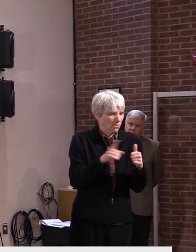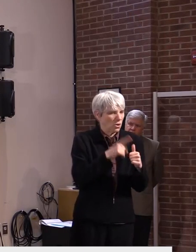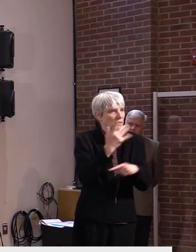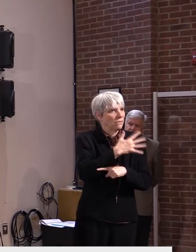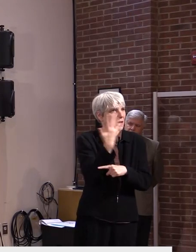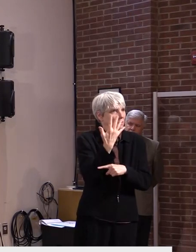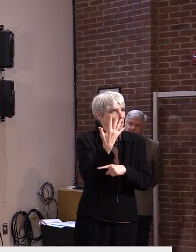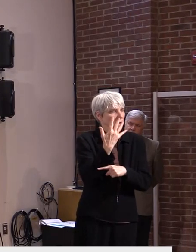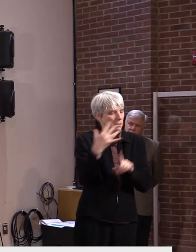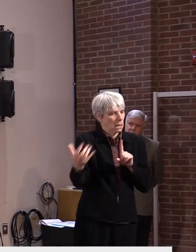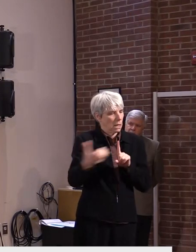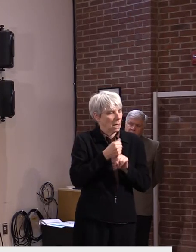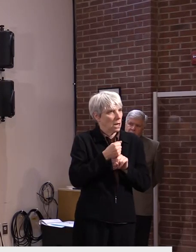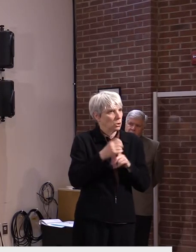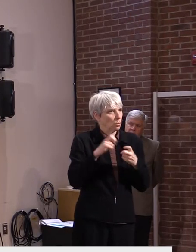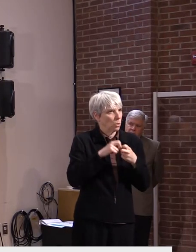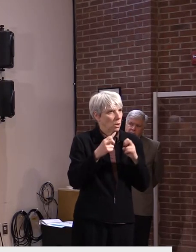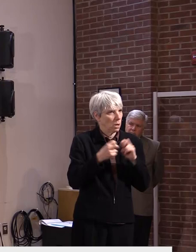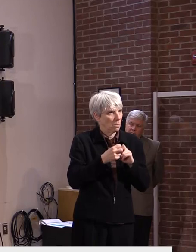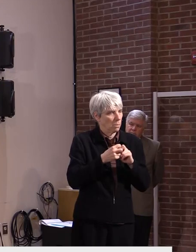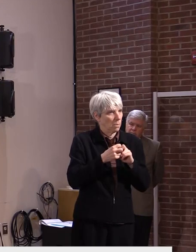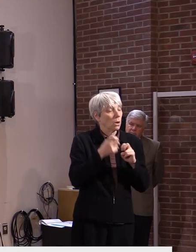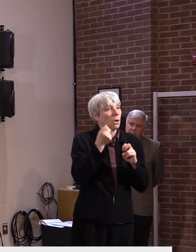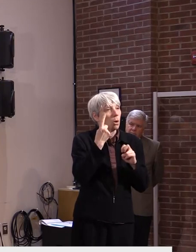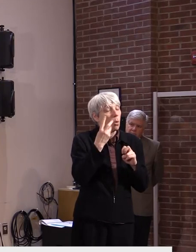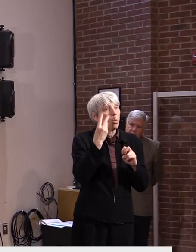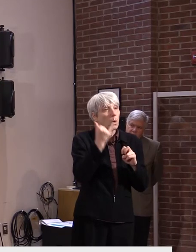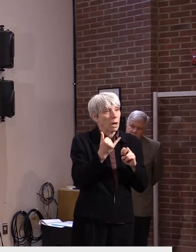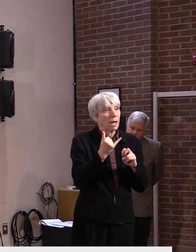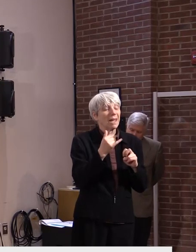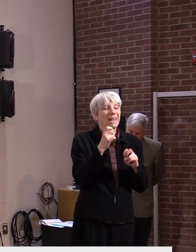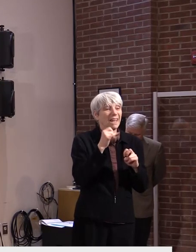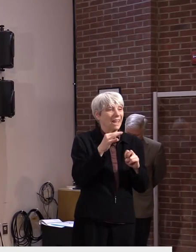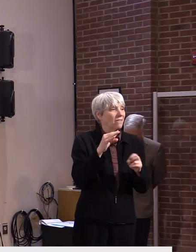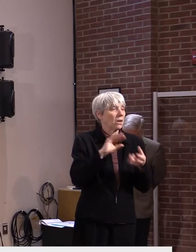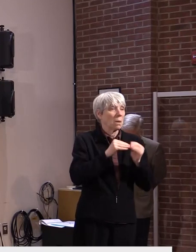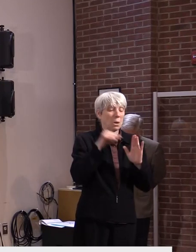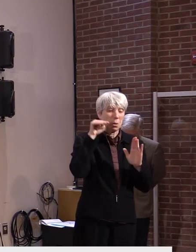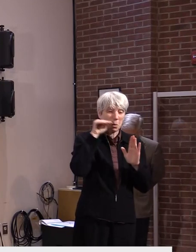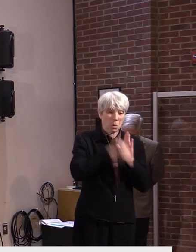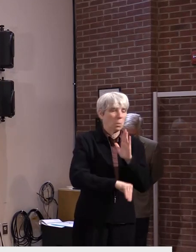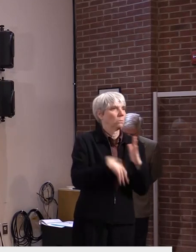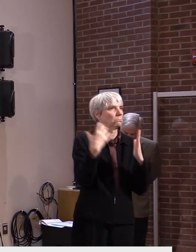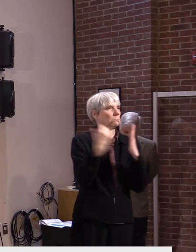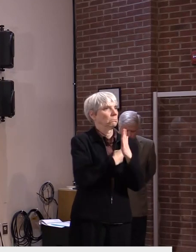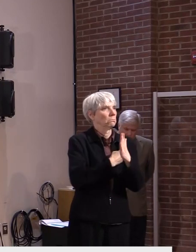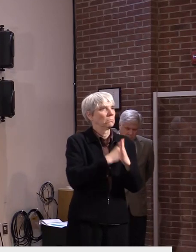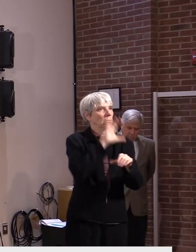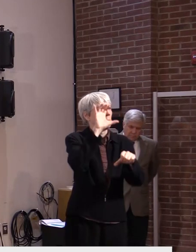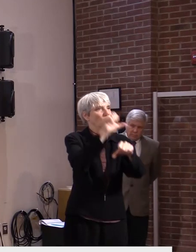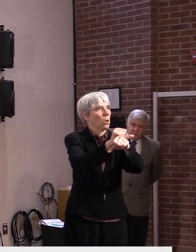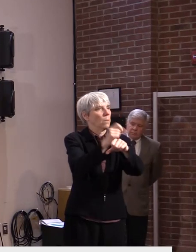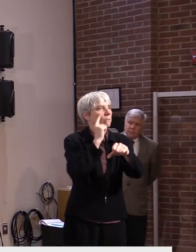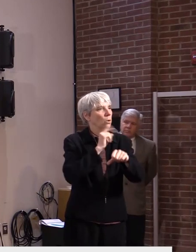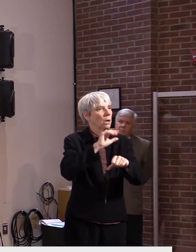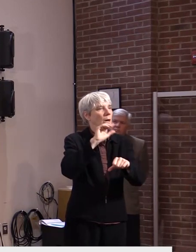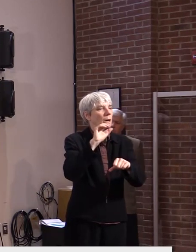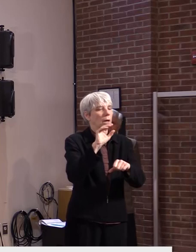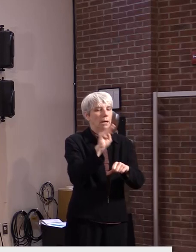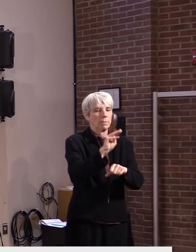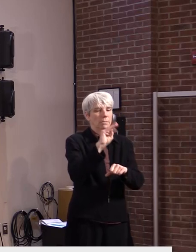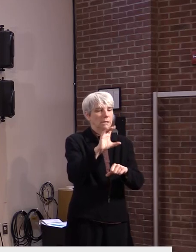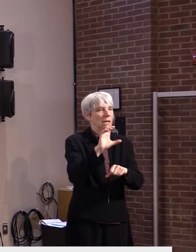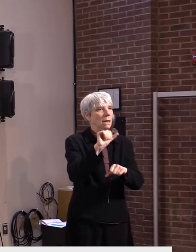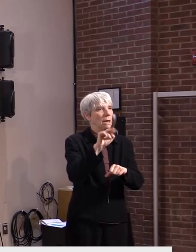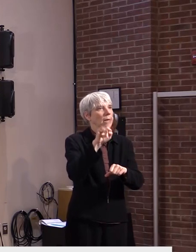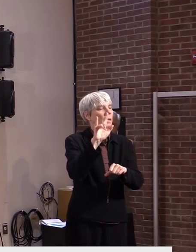illness, when the antibody treatment can be most effective. You may also have heard of a new antiviral